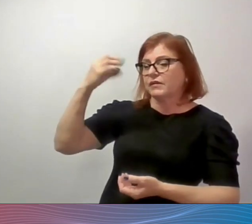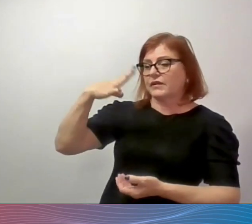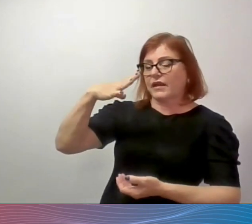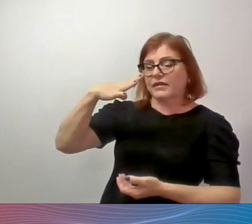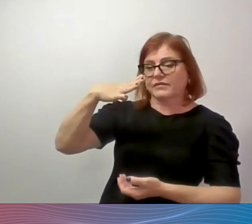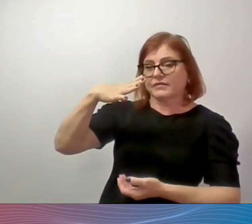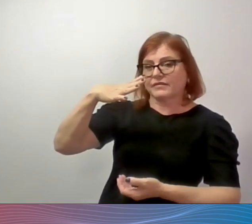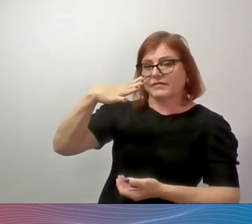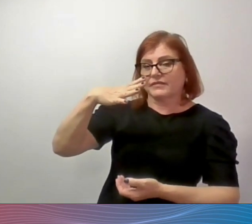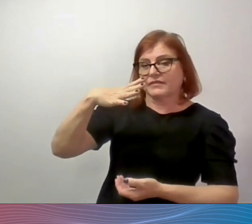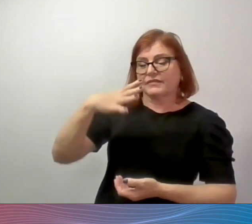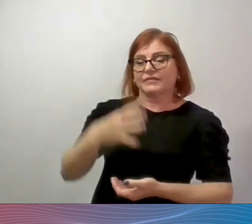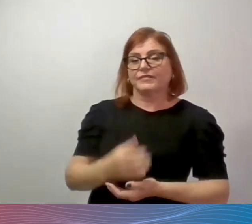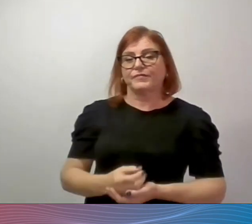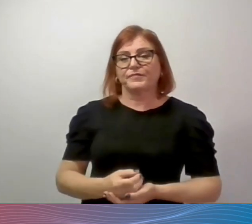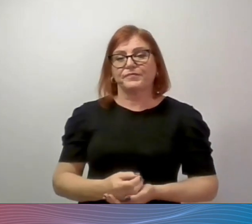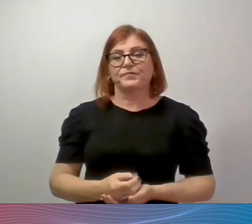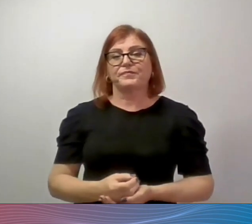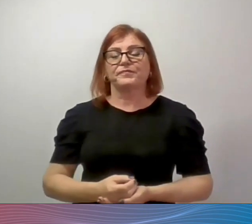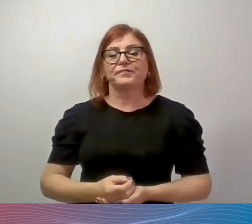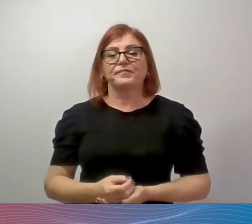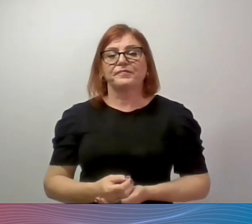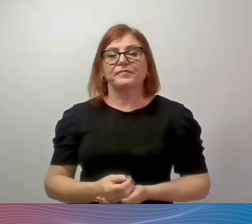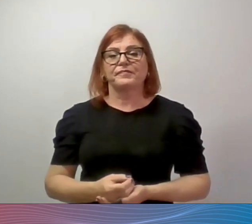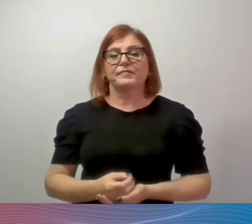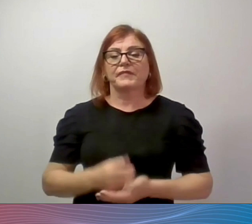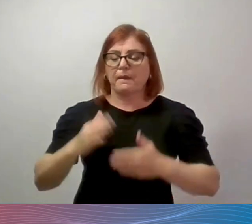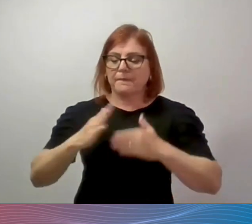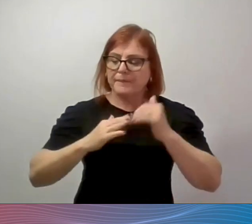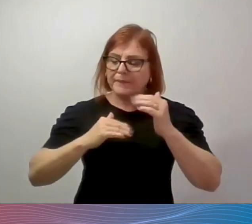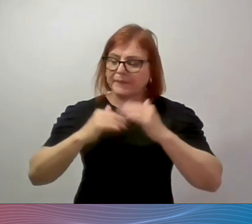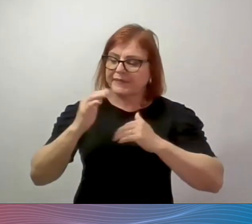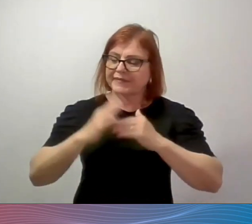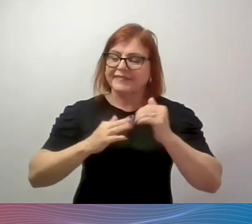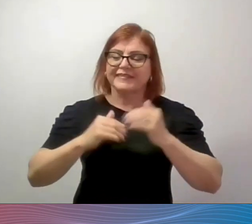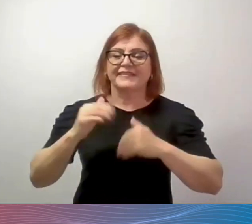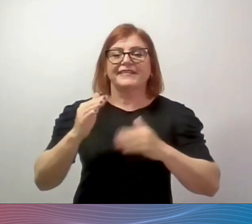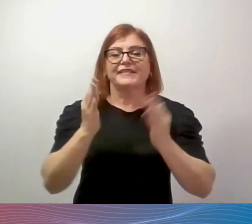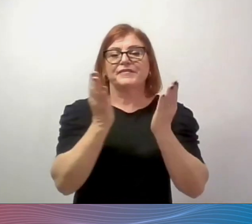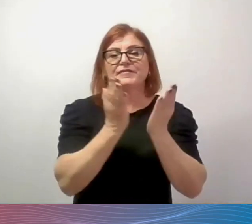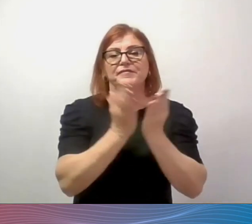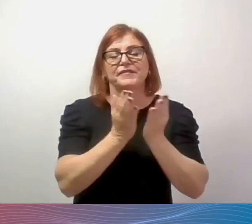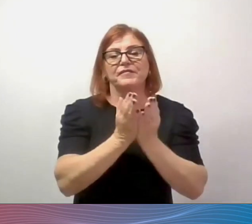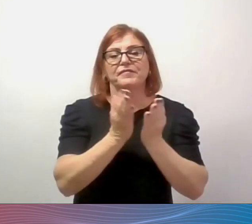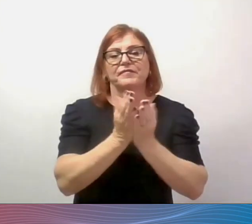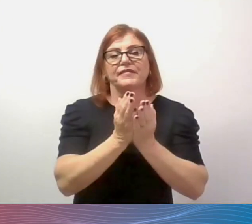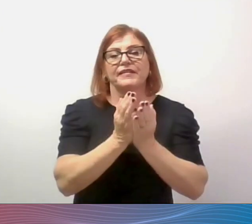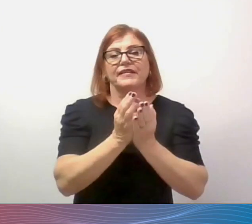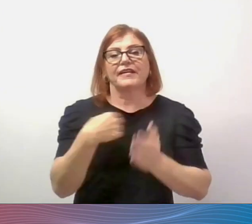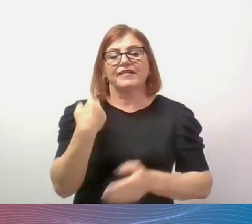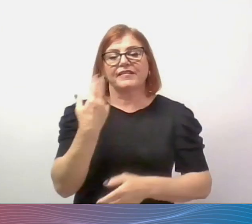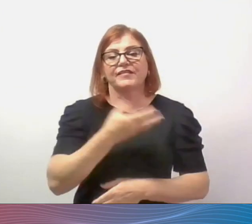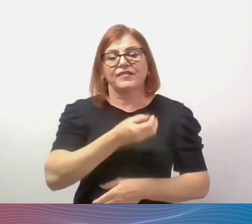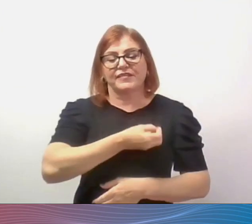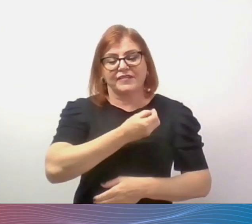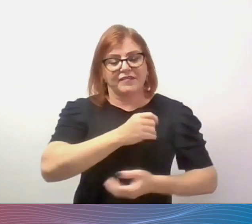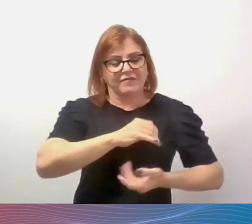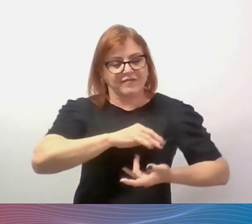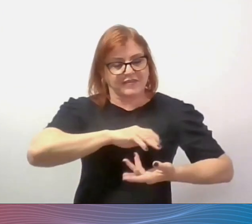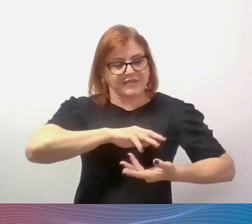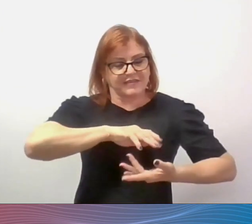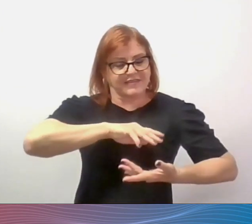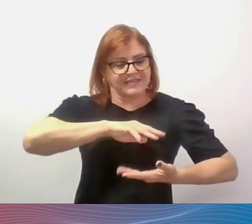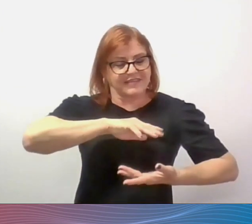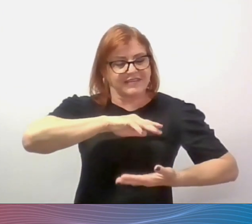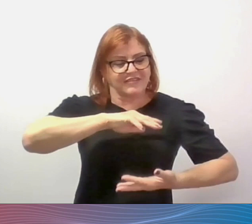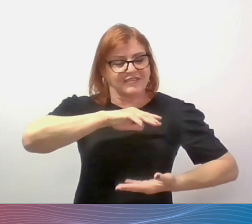receive grace, the river of grace, praticamos a palavra, we practice the word, a nossa vida está se enchendo de realidade, our lives